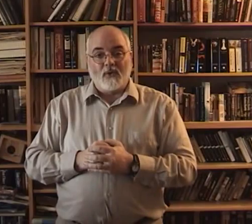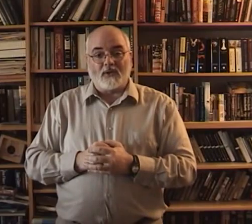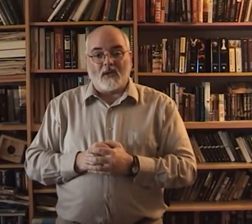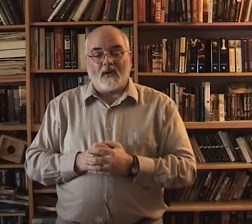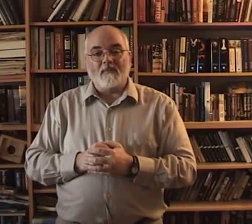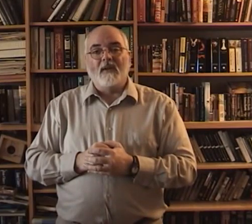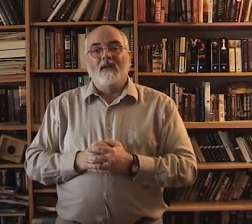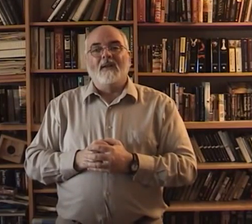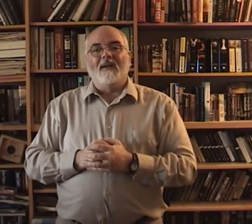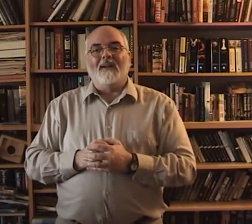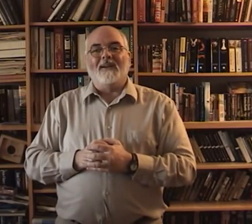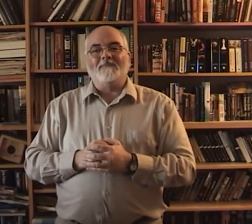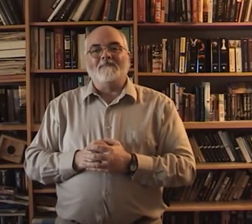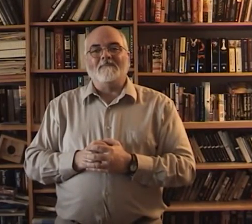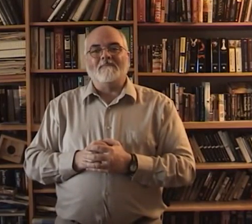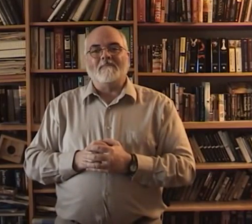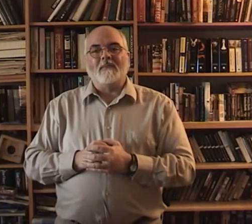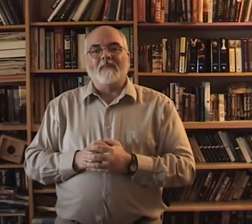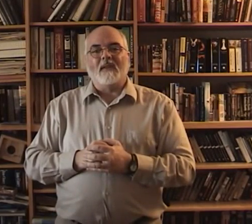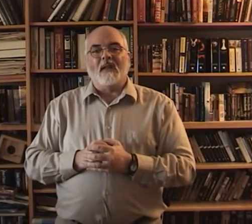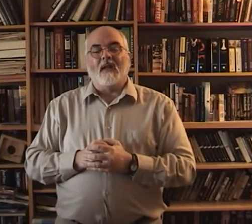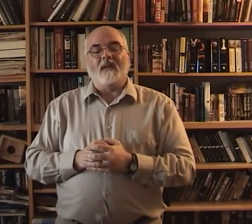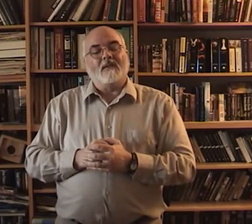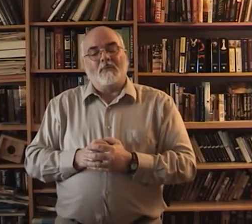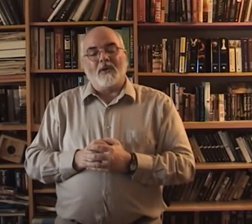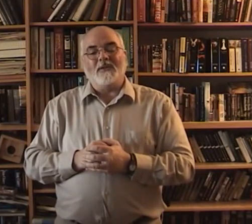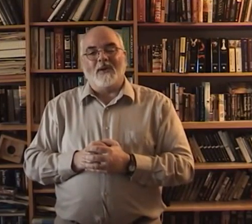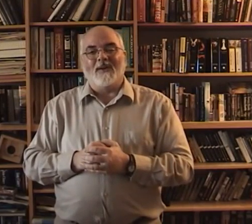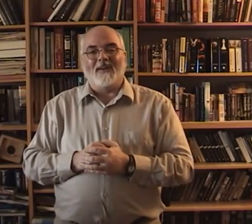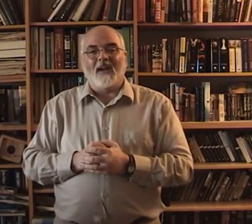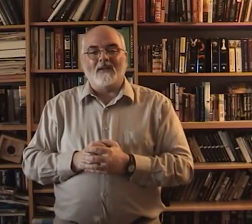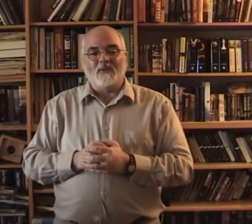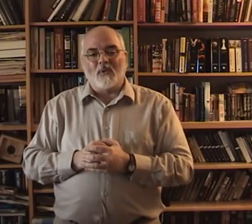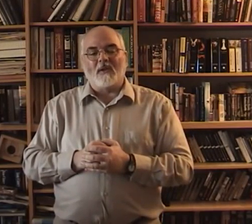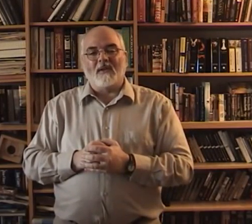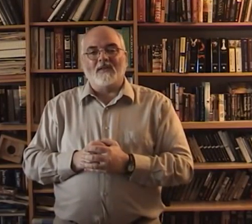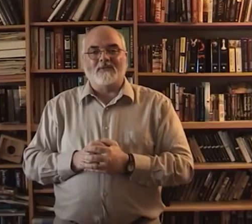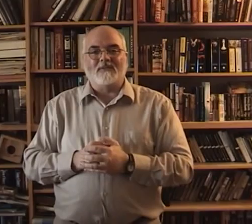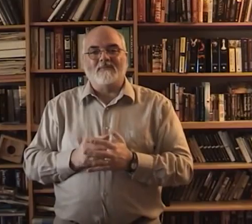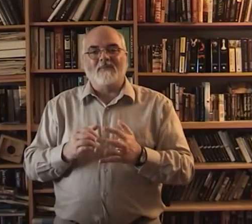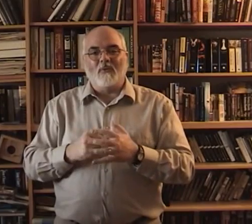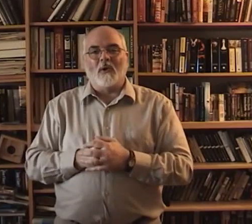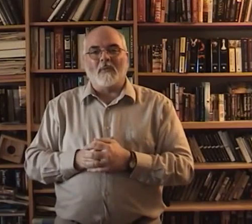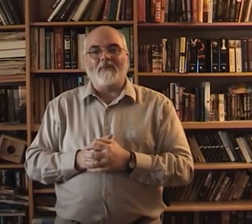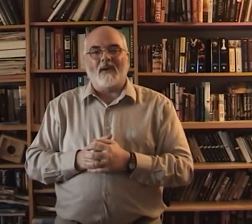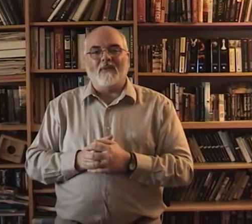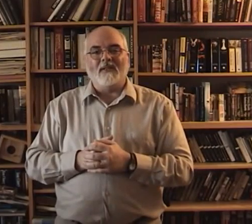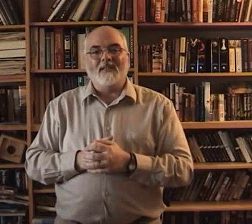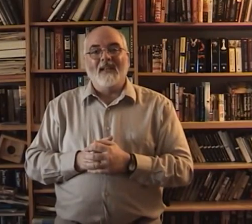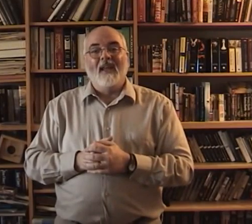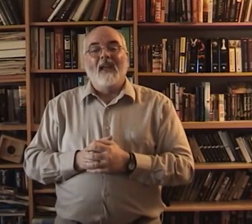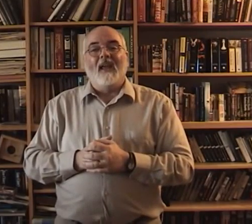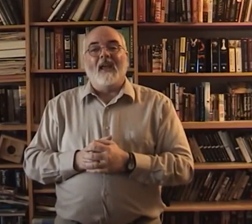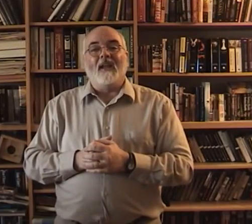just for me. He still came.